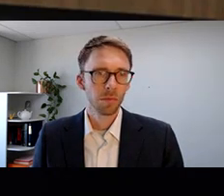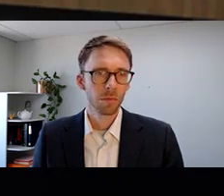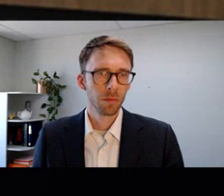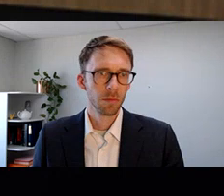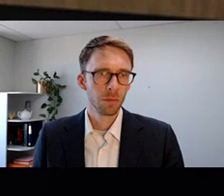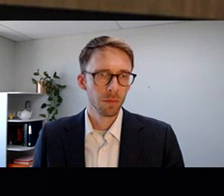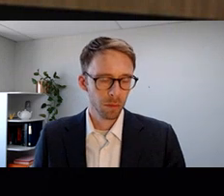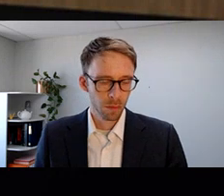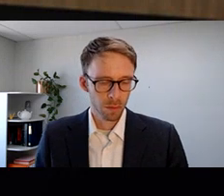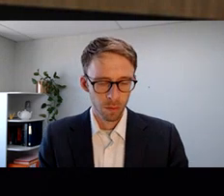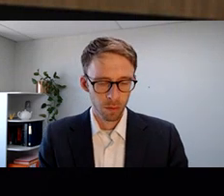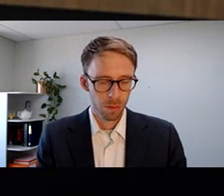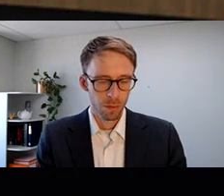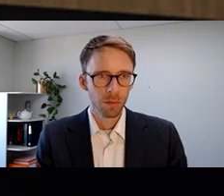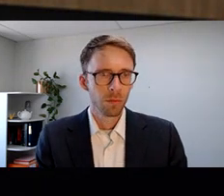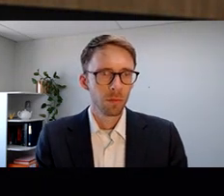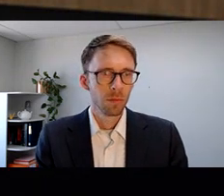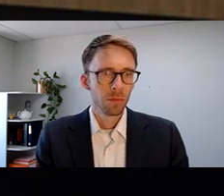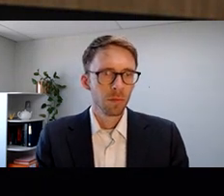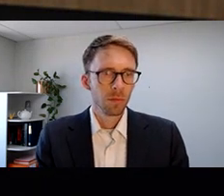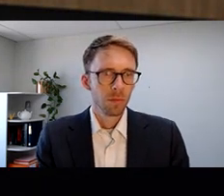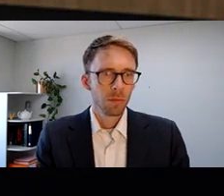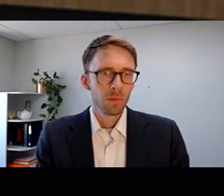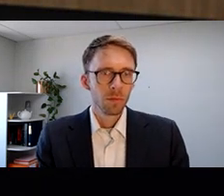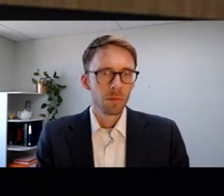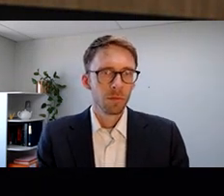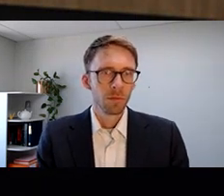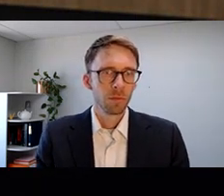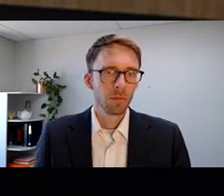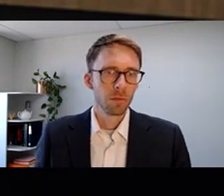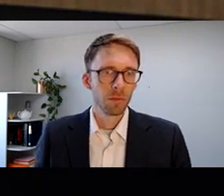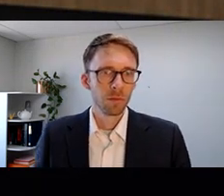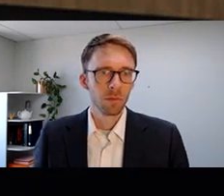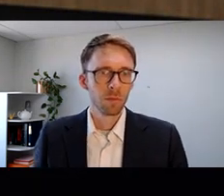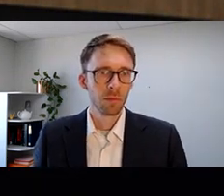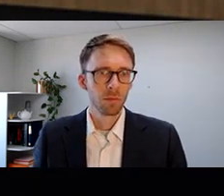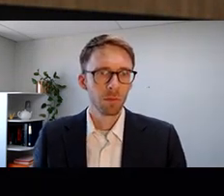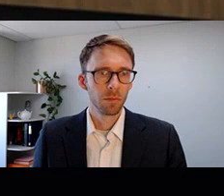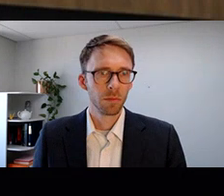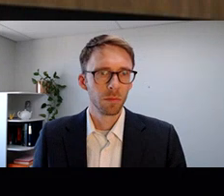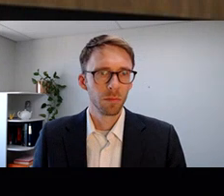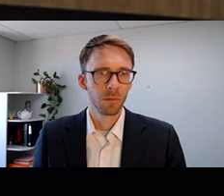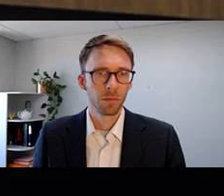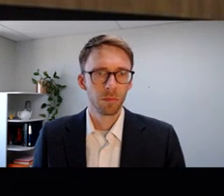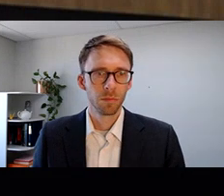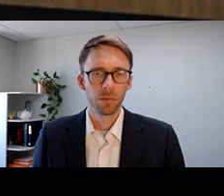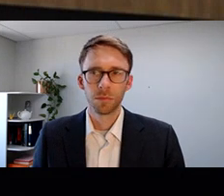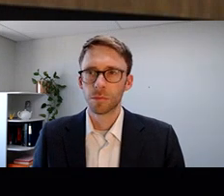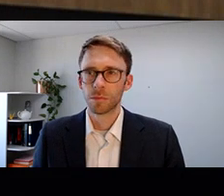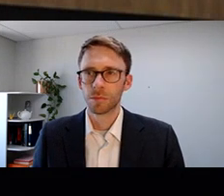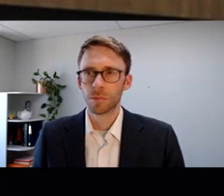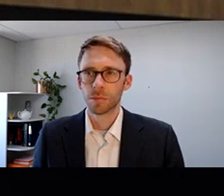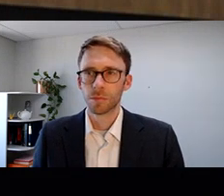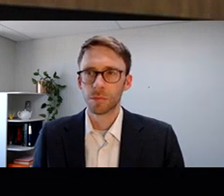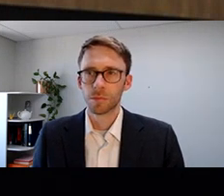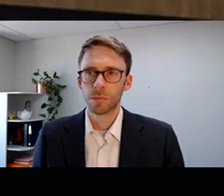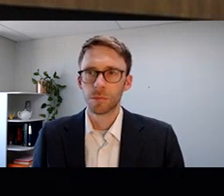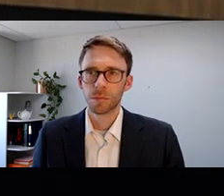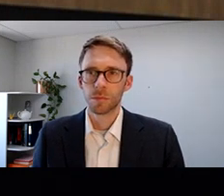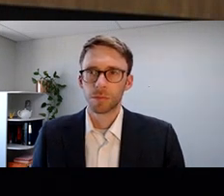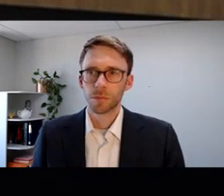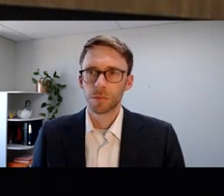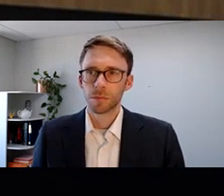improve the hospital experience for people with disability. I'd really like to congratulate the Disability Health Network for